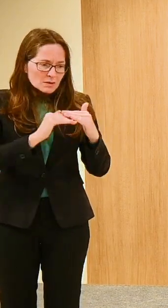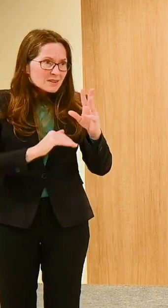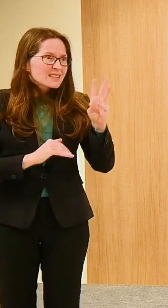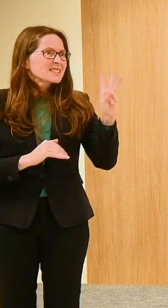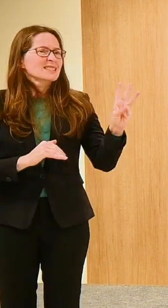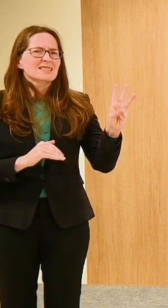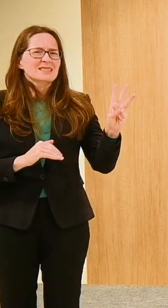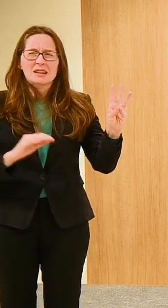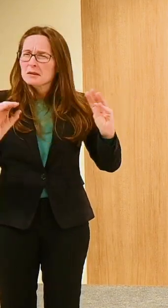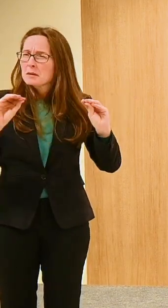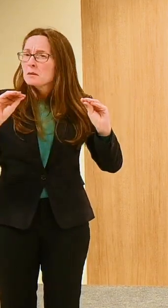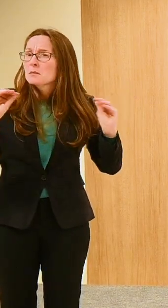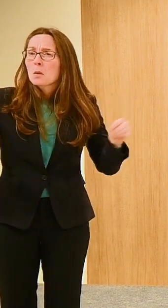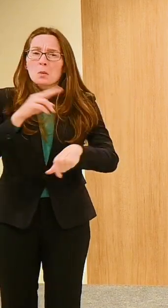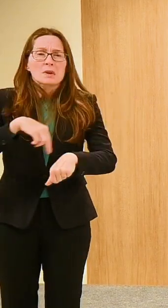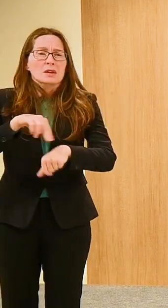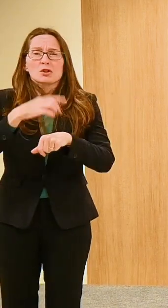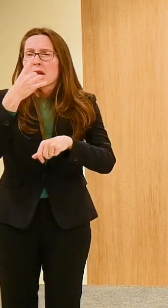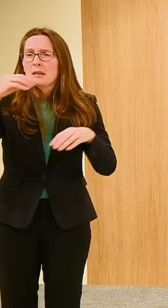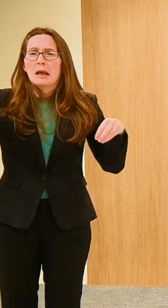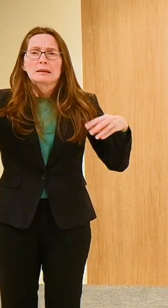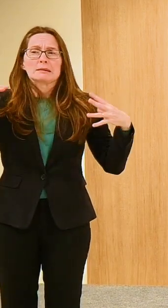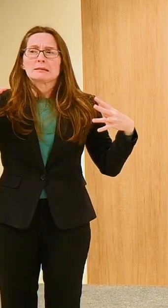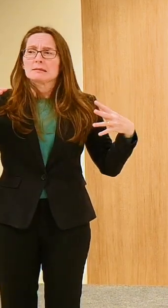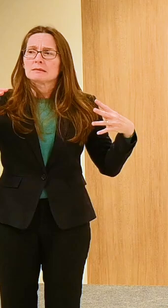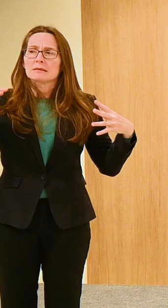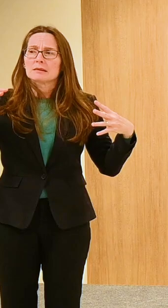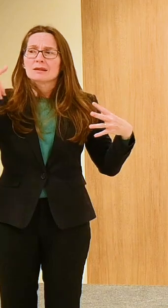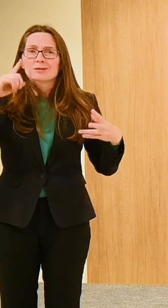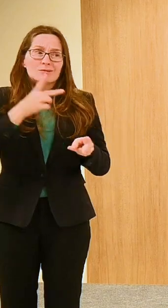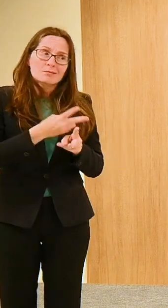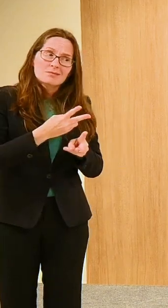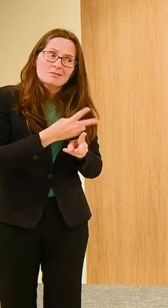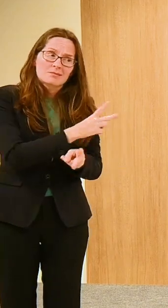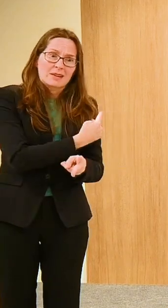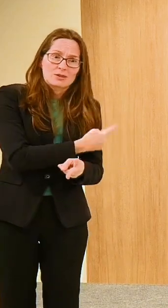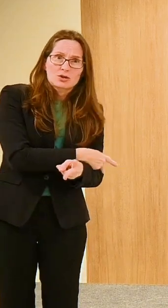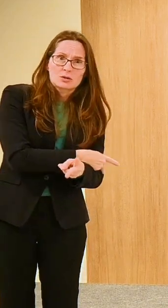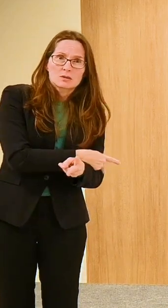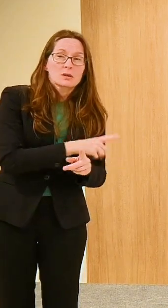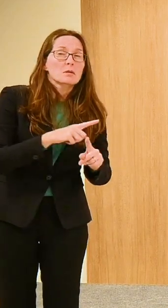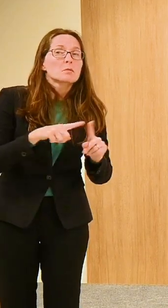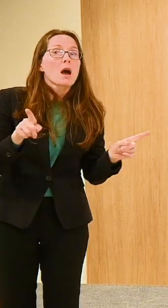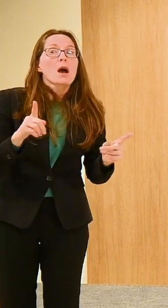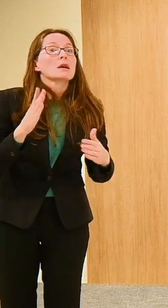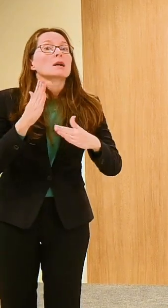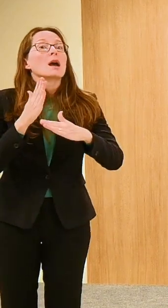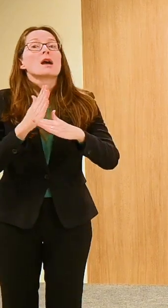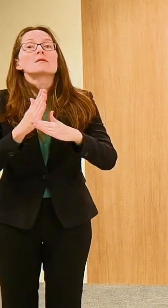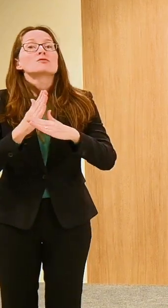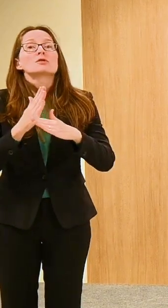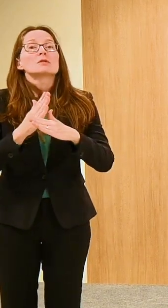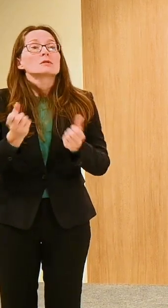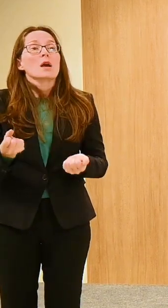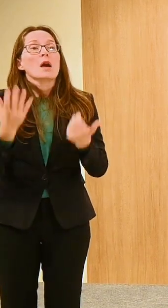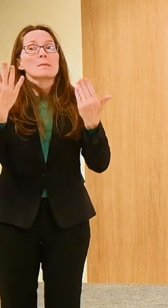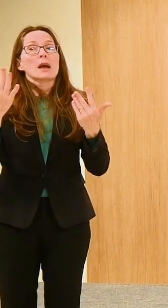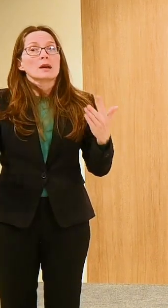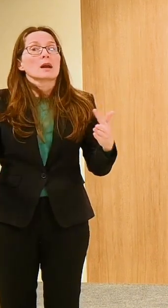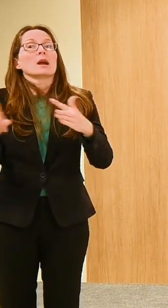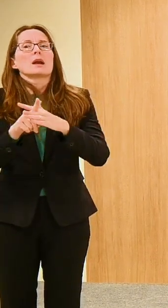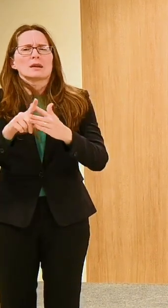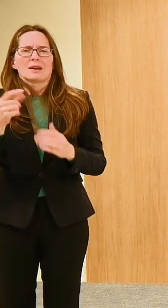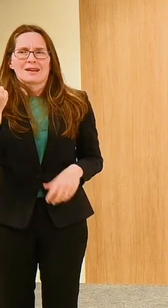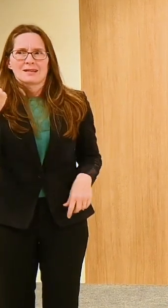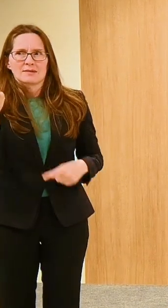order to provide care for these patients, where on average we see 11 patients per day. Those additional